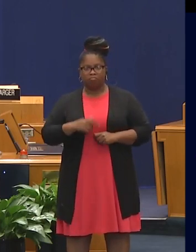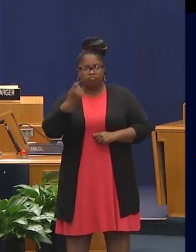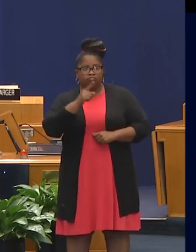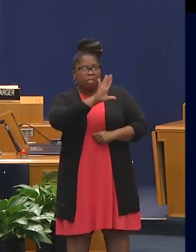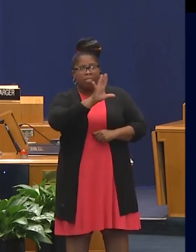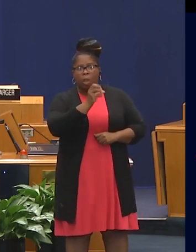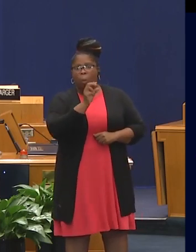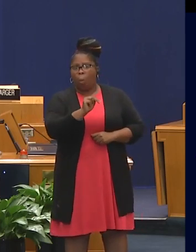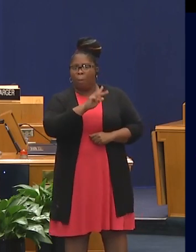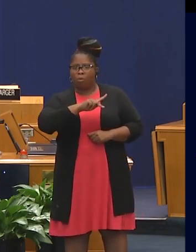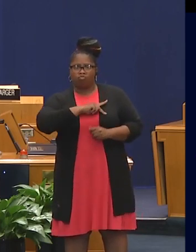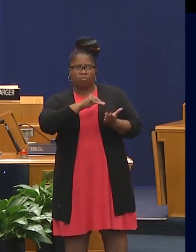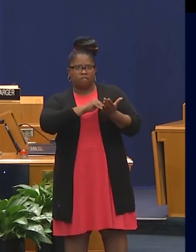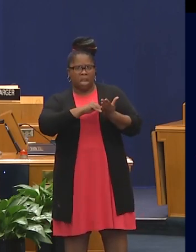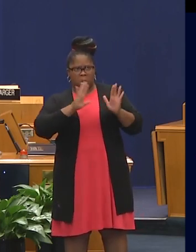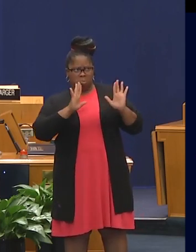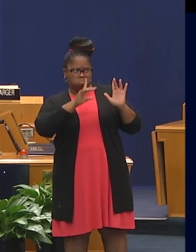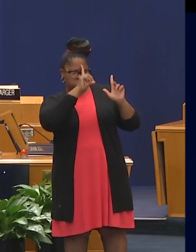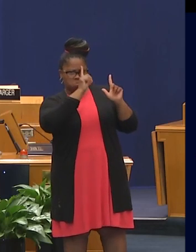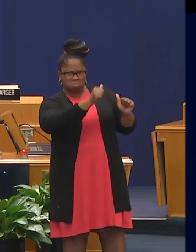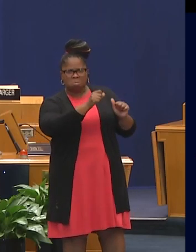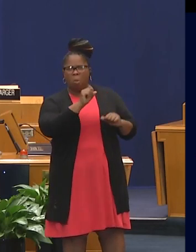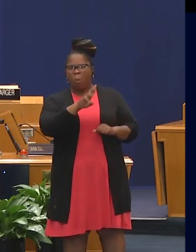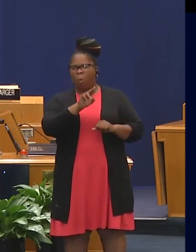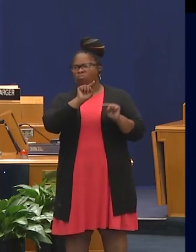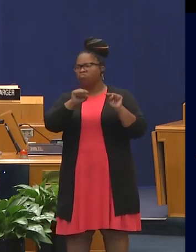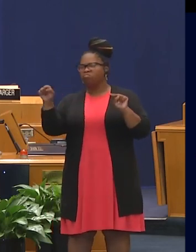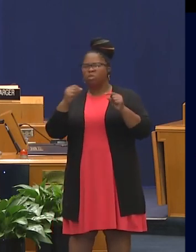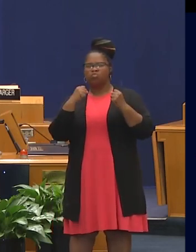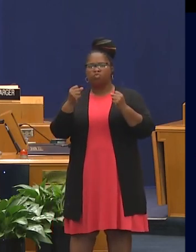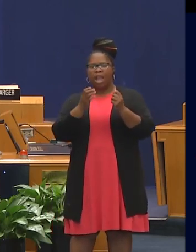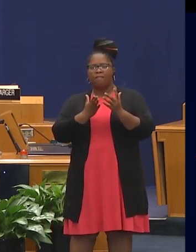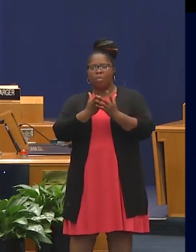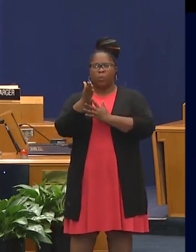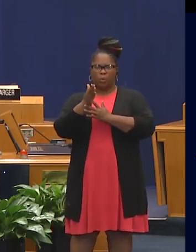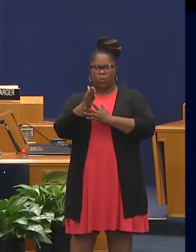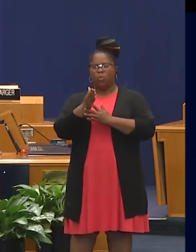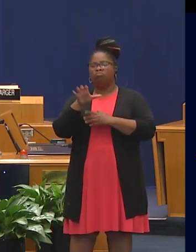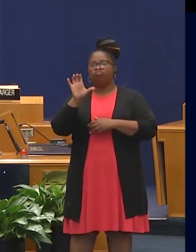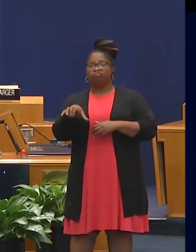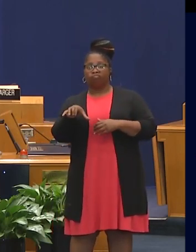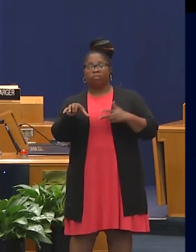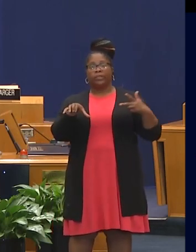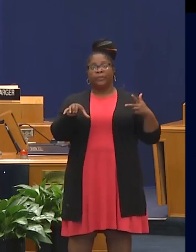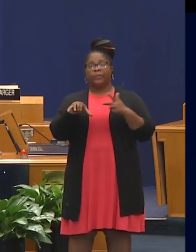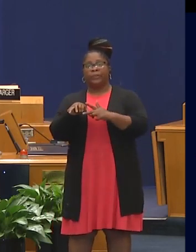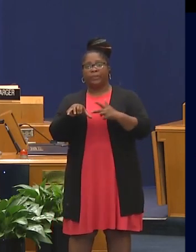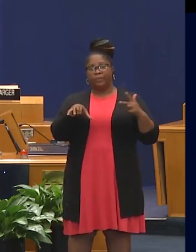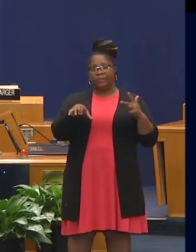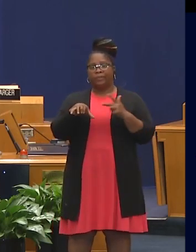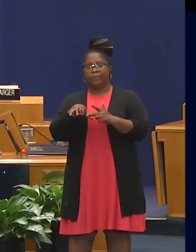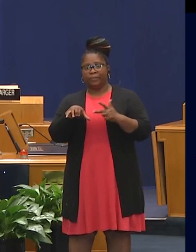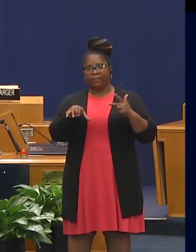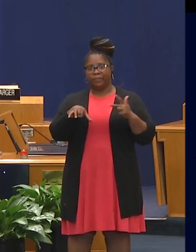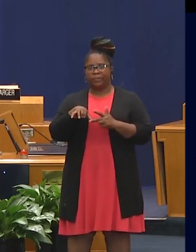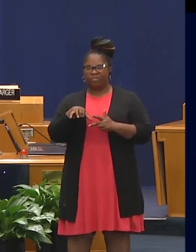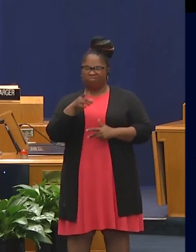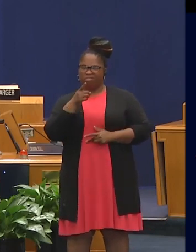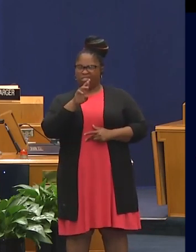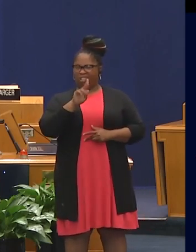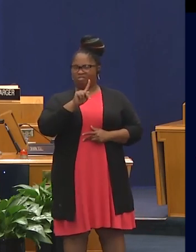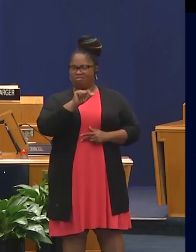own personal provider or through one of a number of drive-through testing sites that Dr. Kazan had a hand in setting up. As is the nature